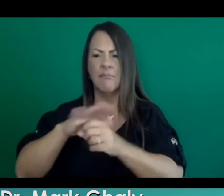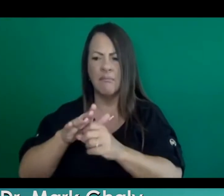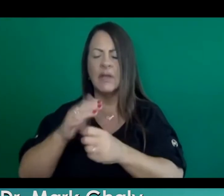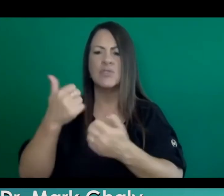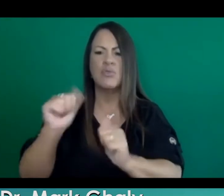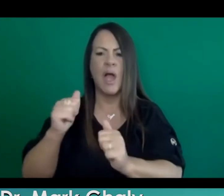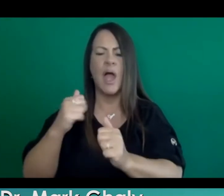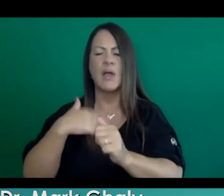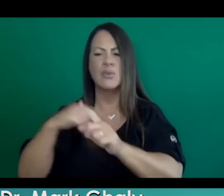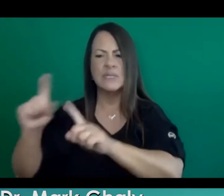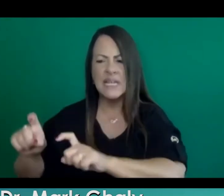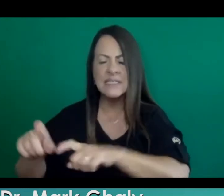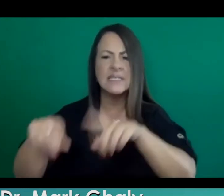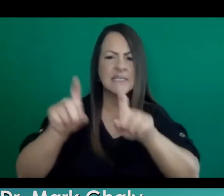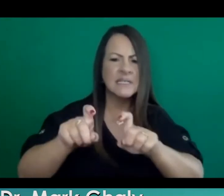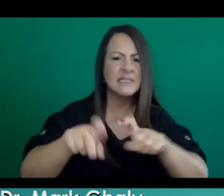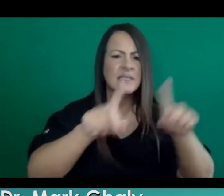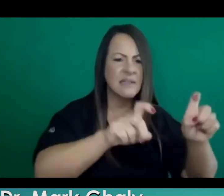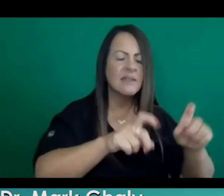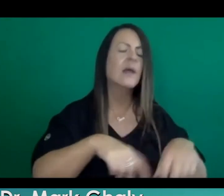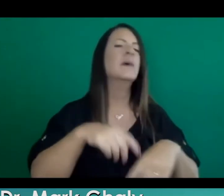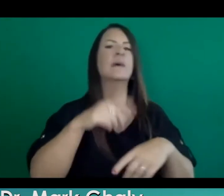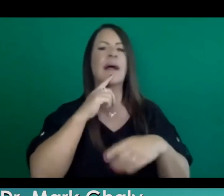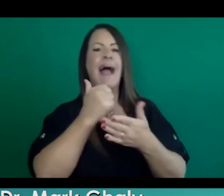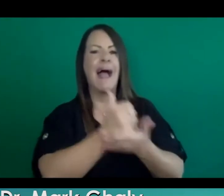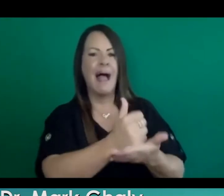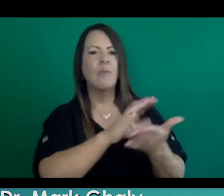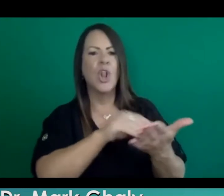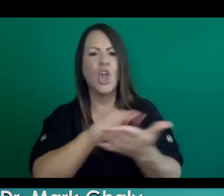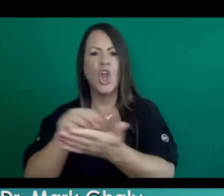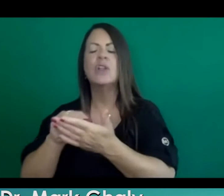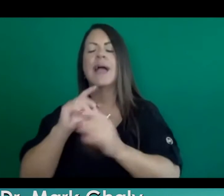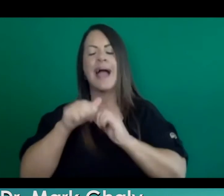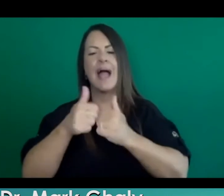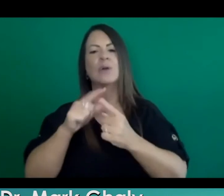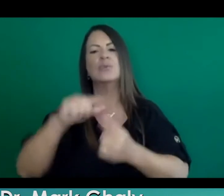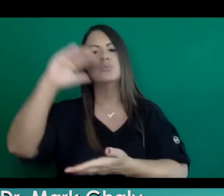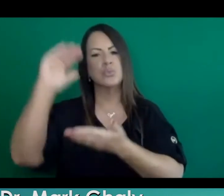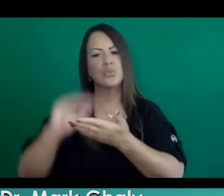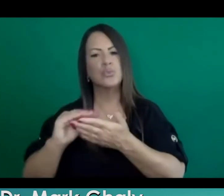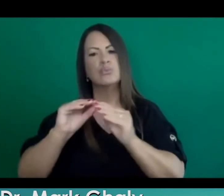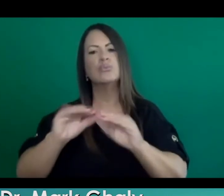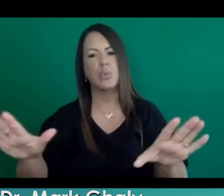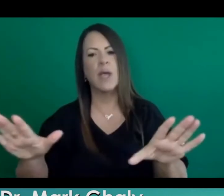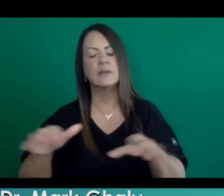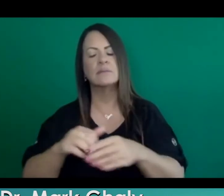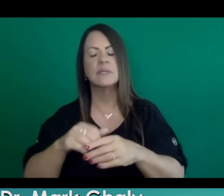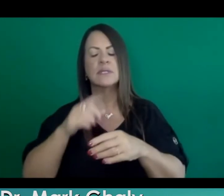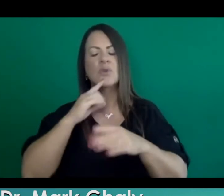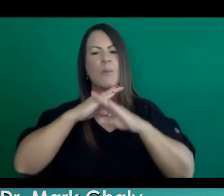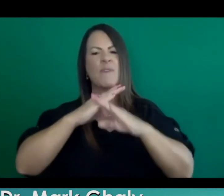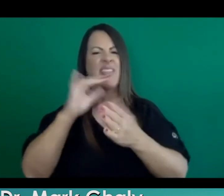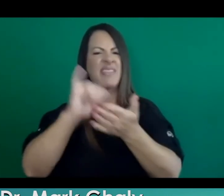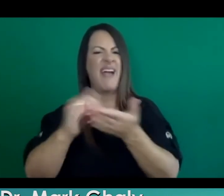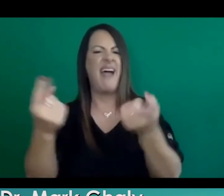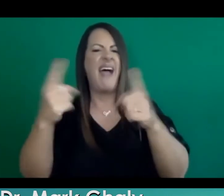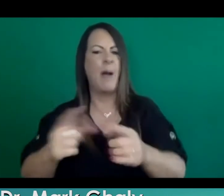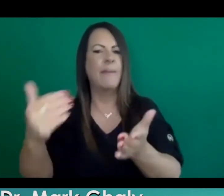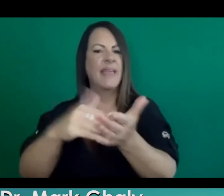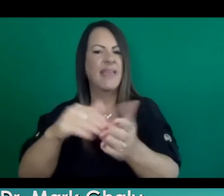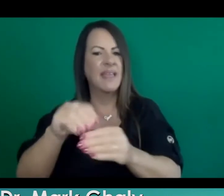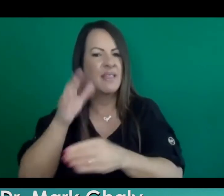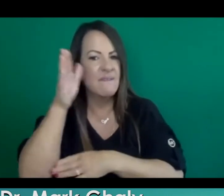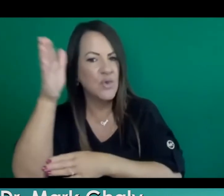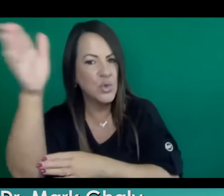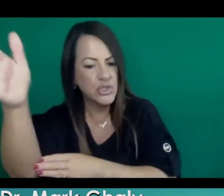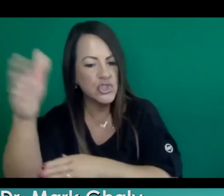us prevent larger surges in the future. And we know that it is something that